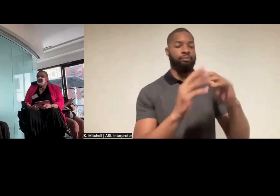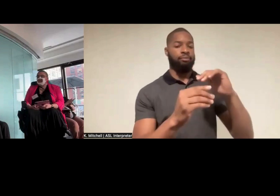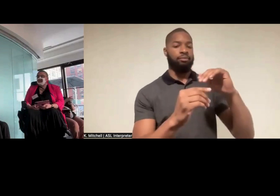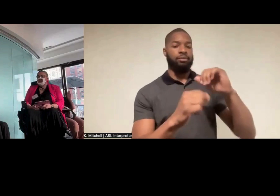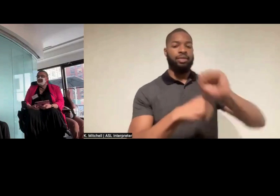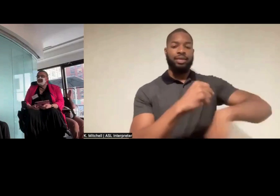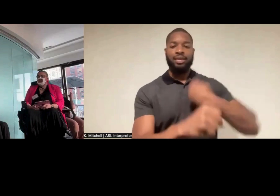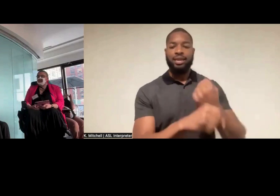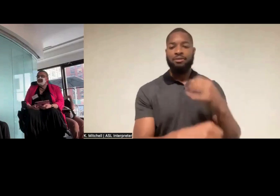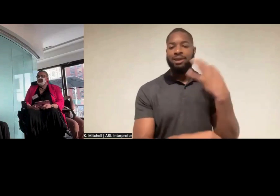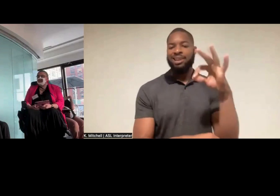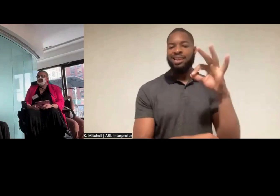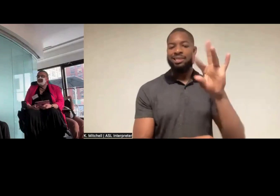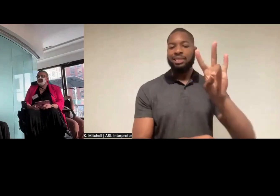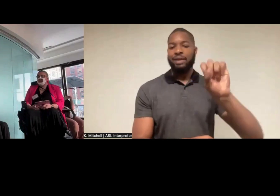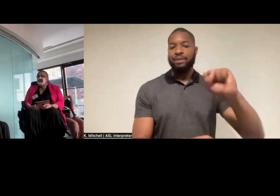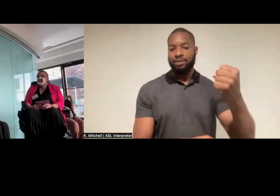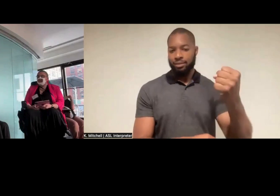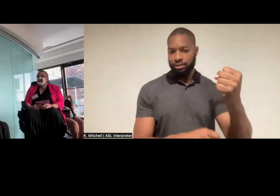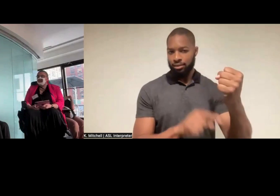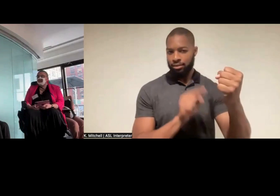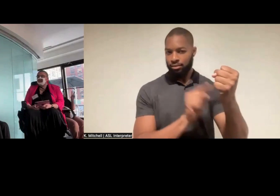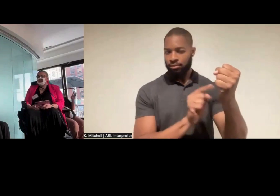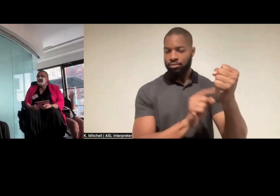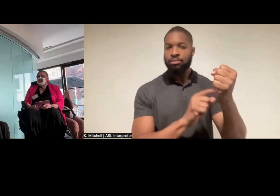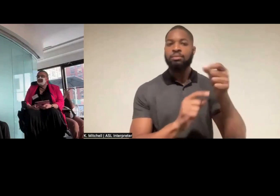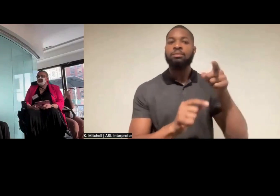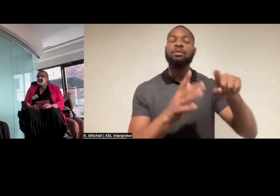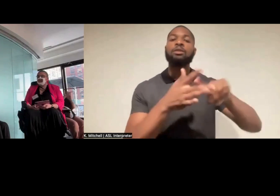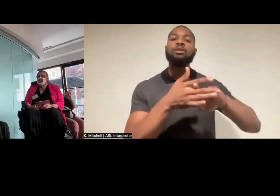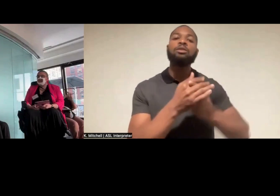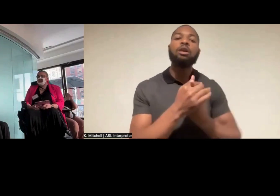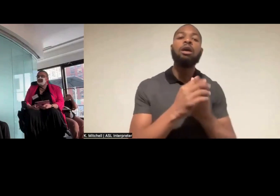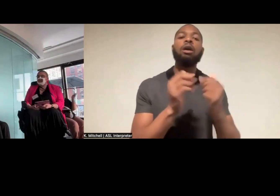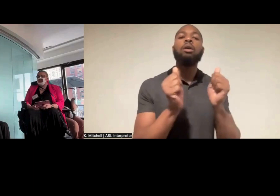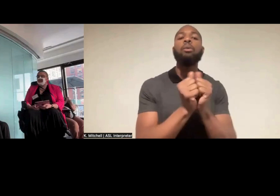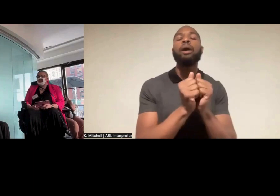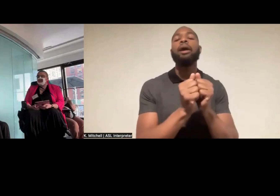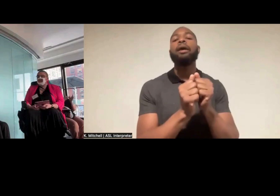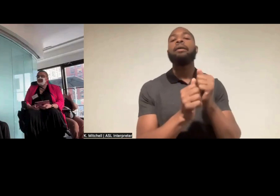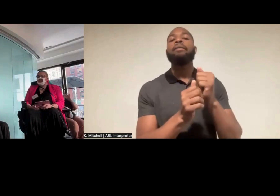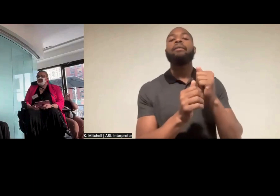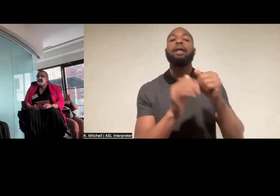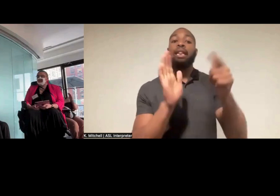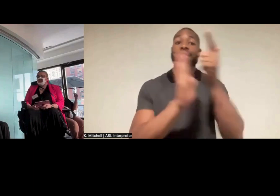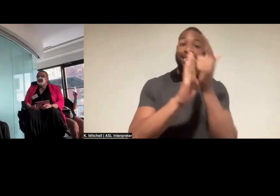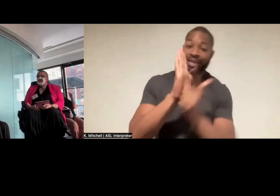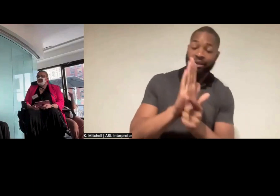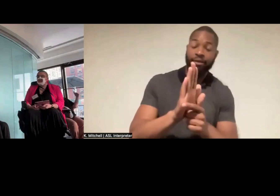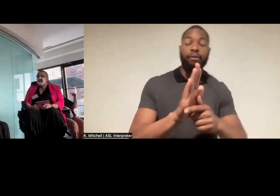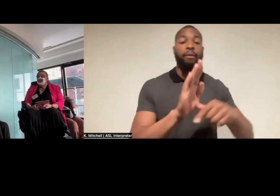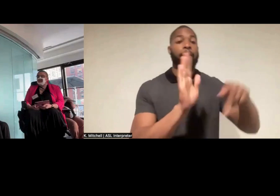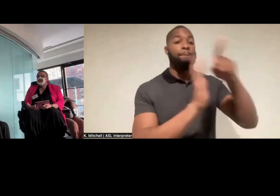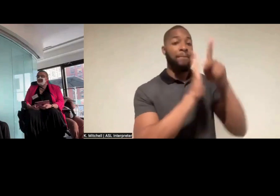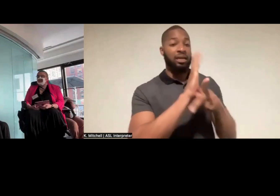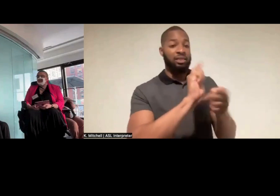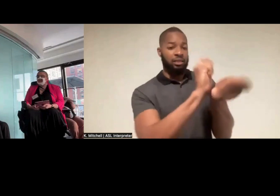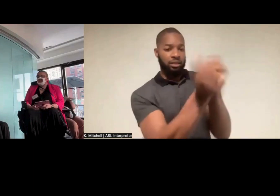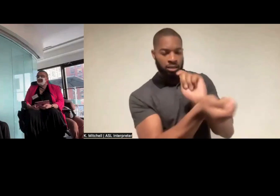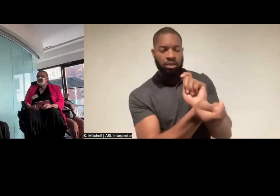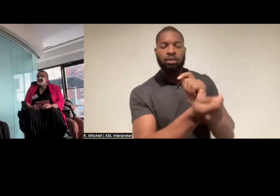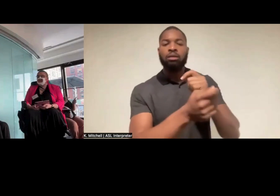focused on the legal and policy changes to ensure equal access for